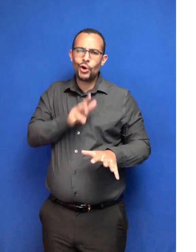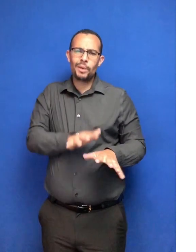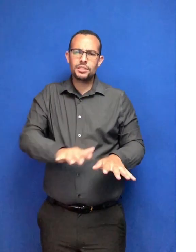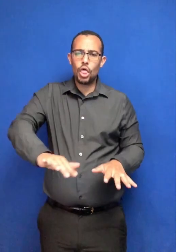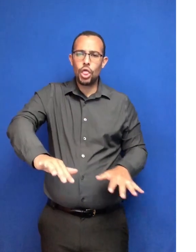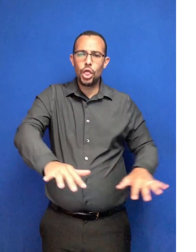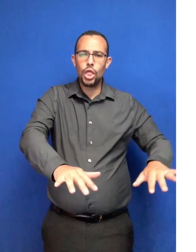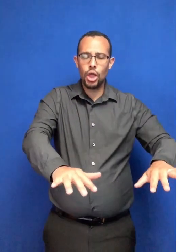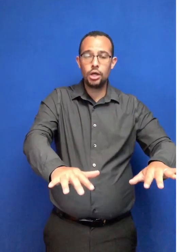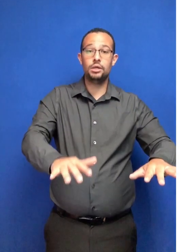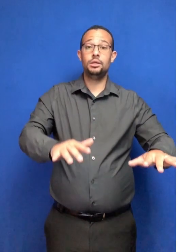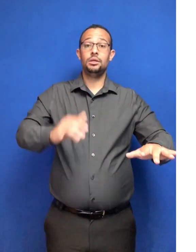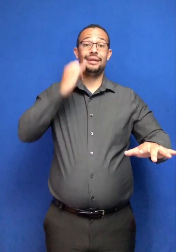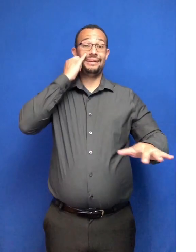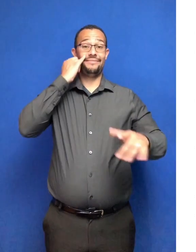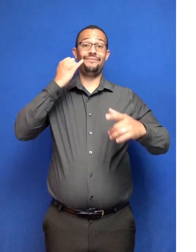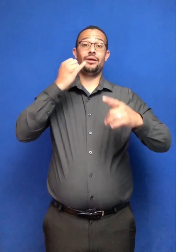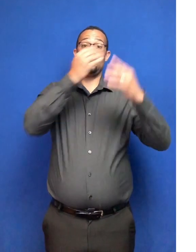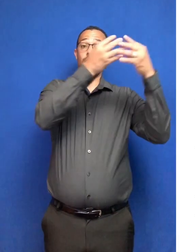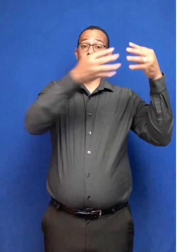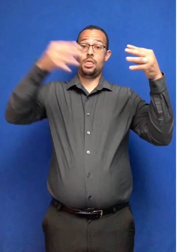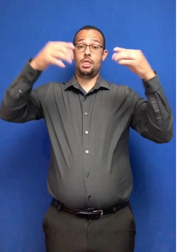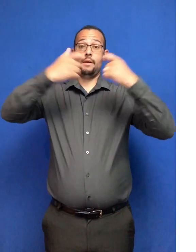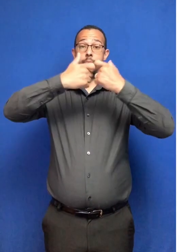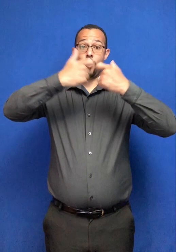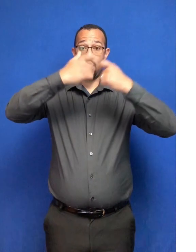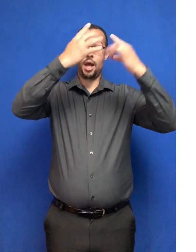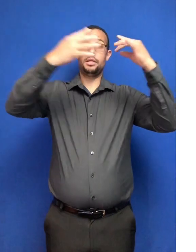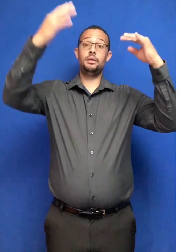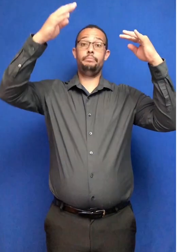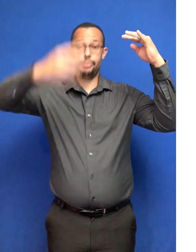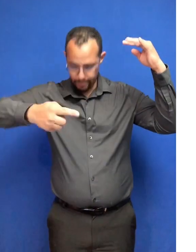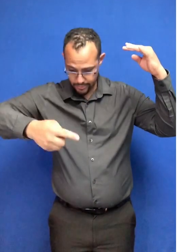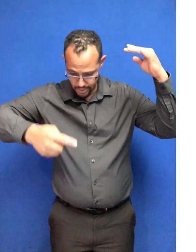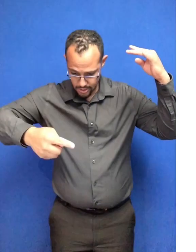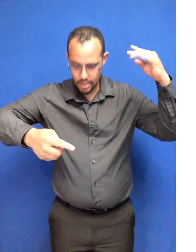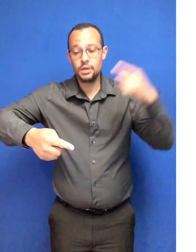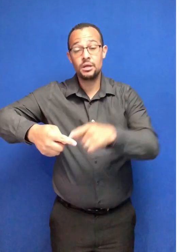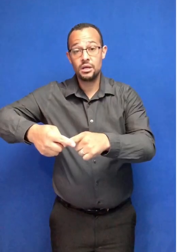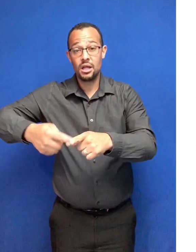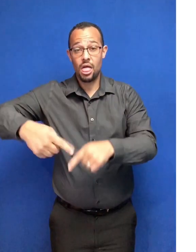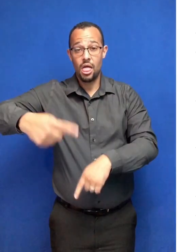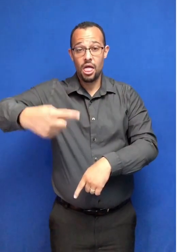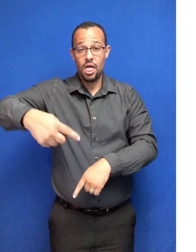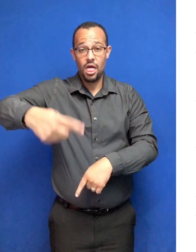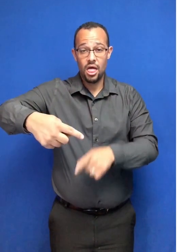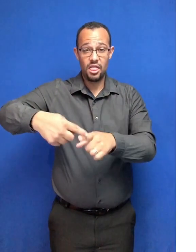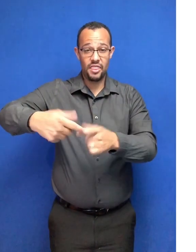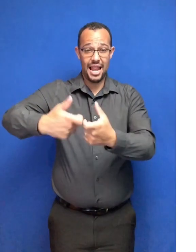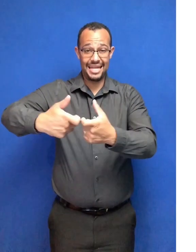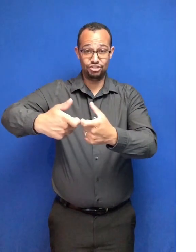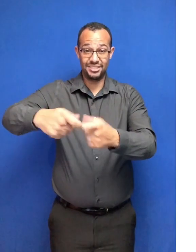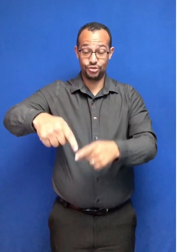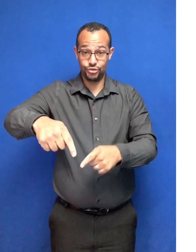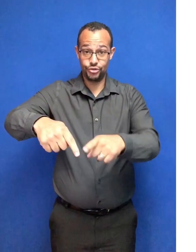carrying electrical current, can actually charge the water, which means you don't have to touch the electrical line. If it